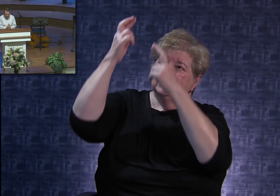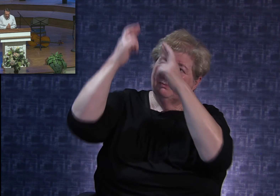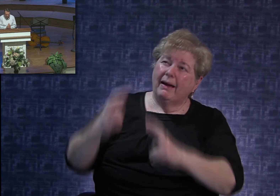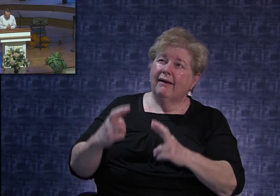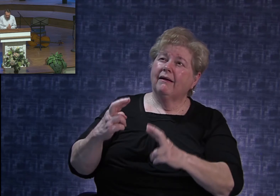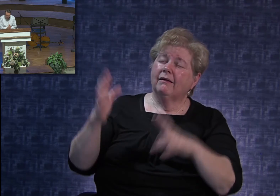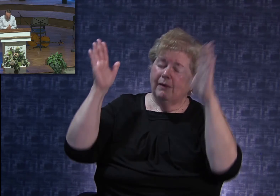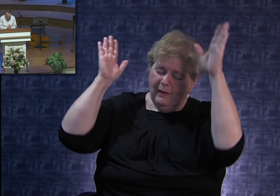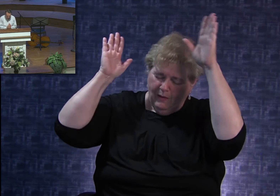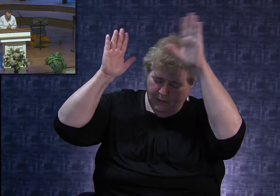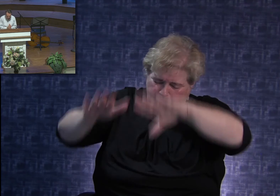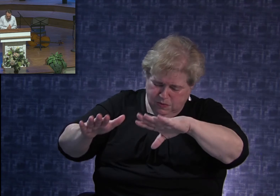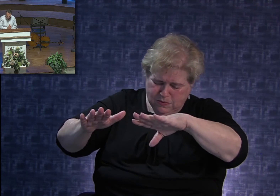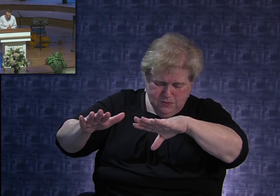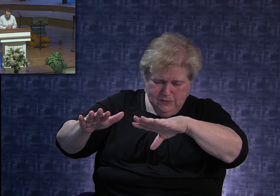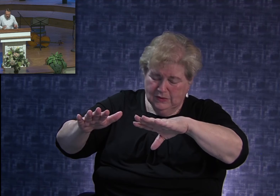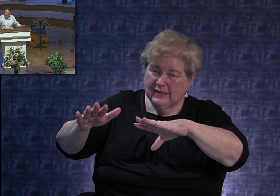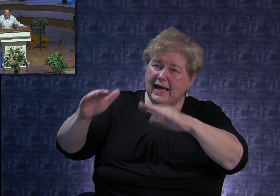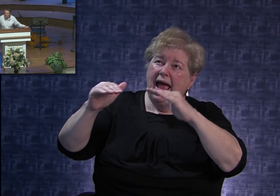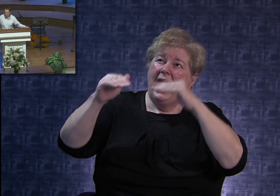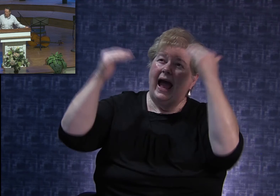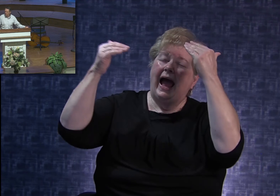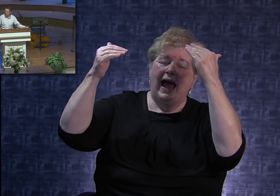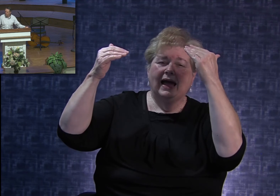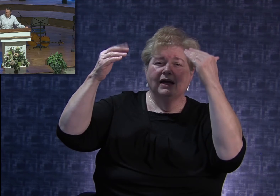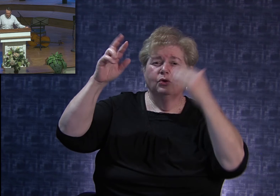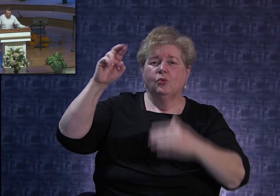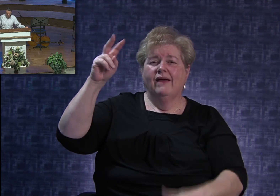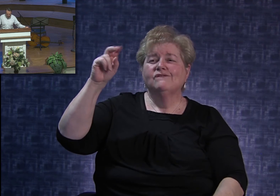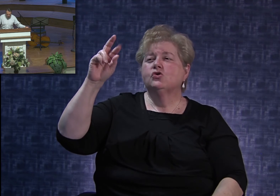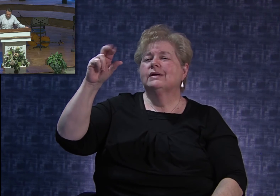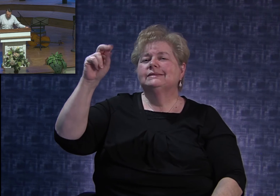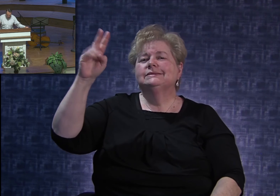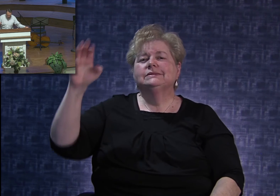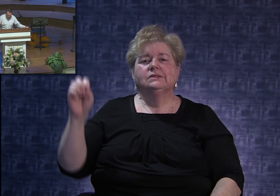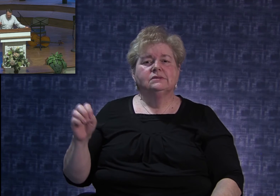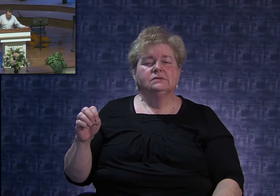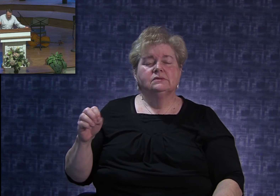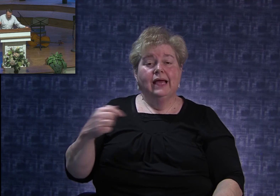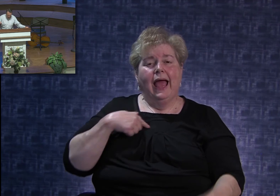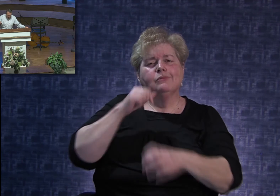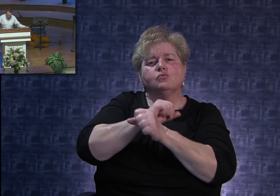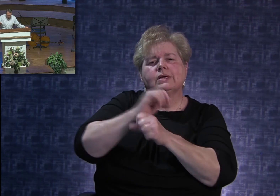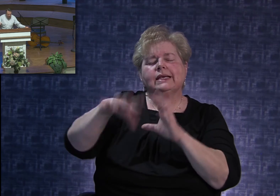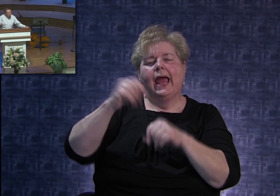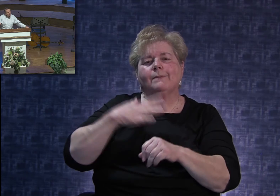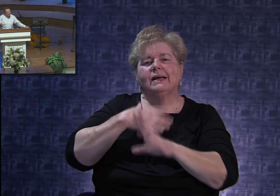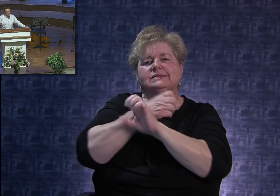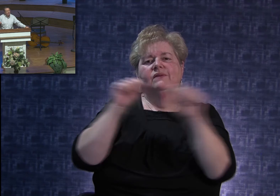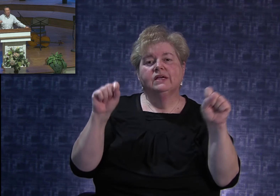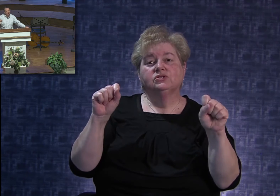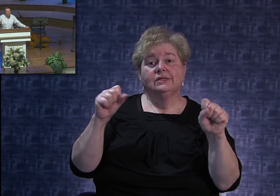respect, high level of reverence. So as I am working out my